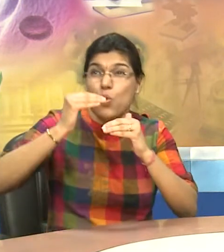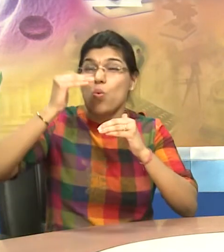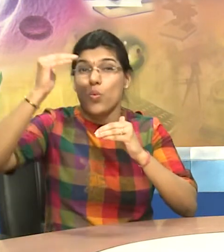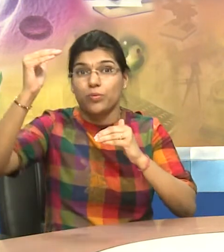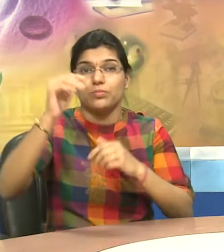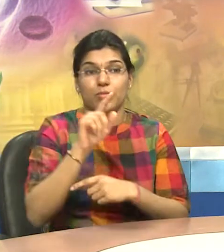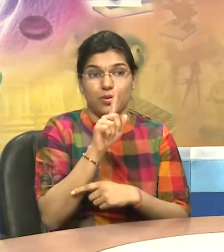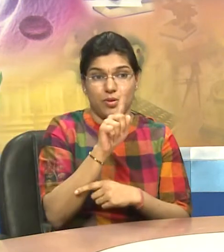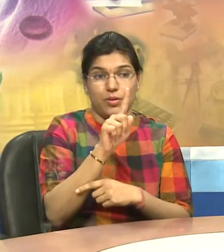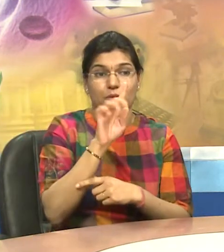More than